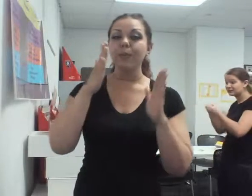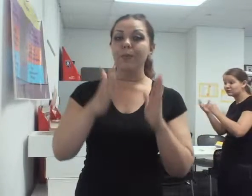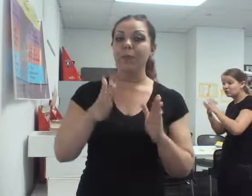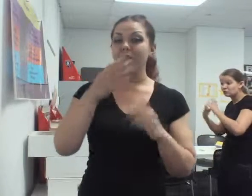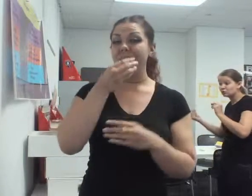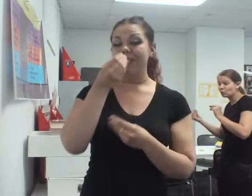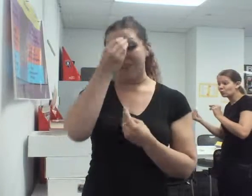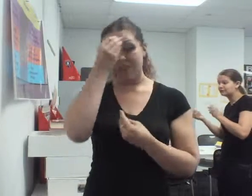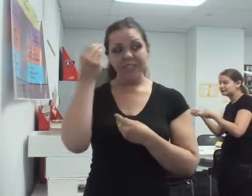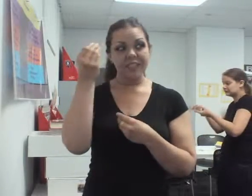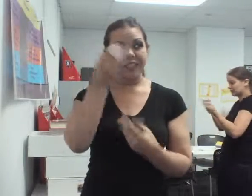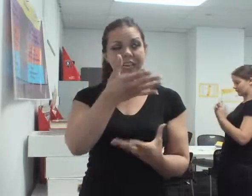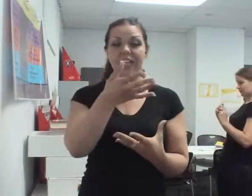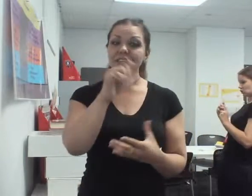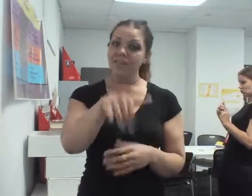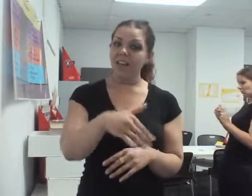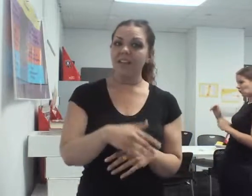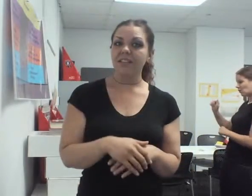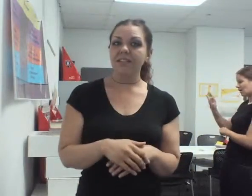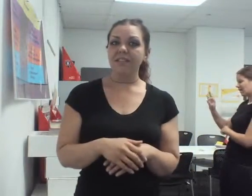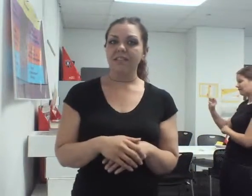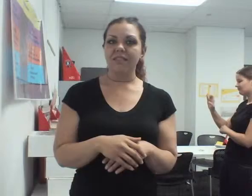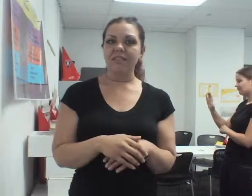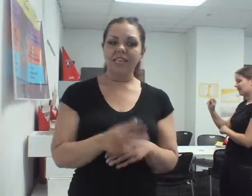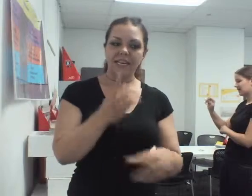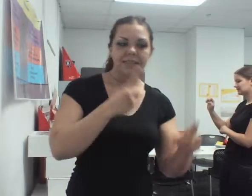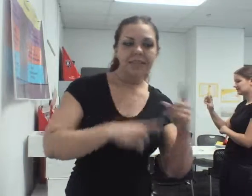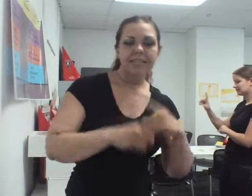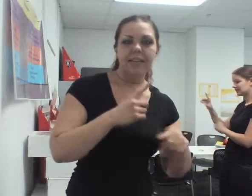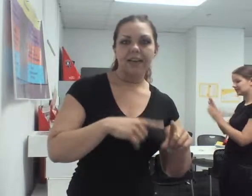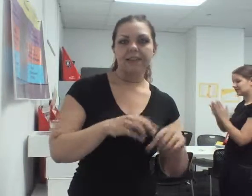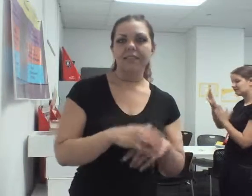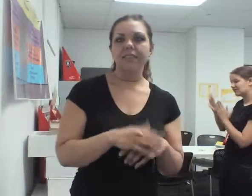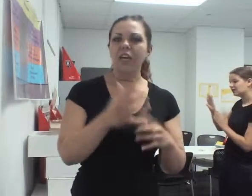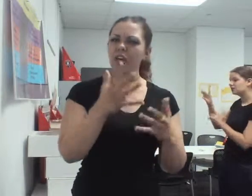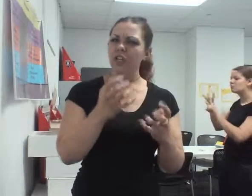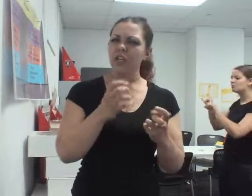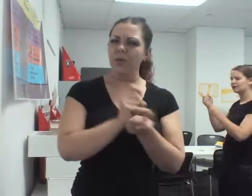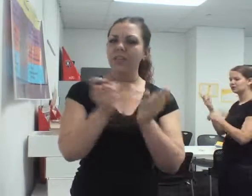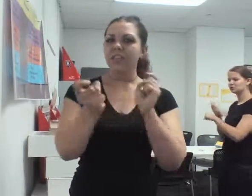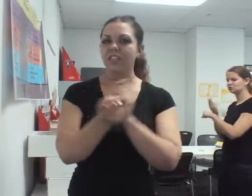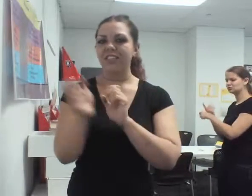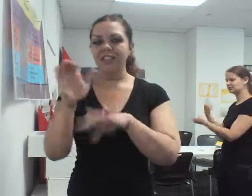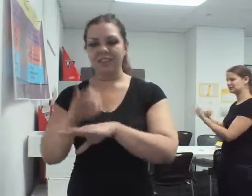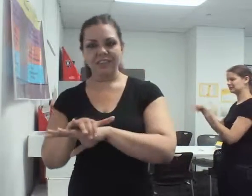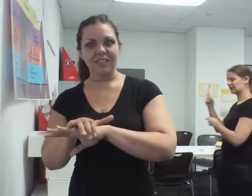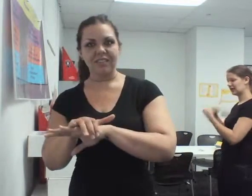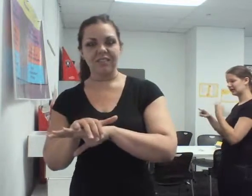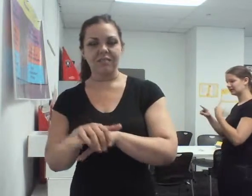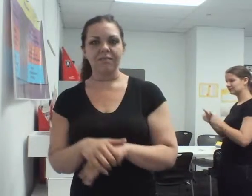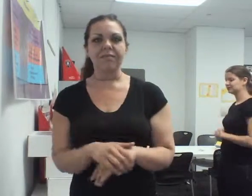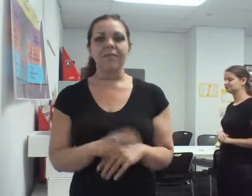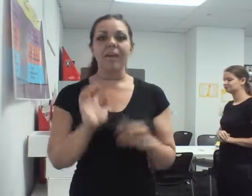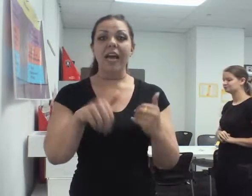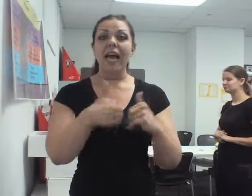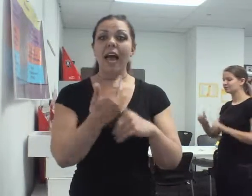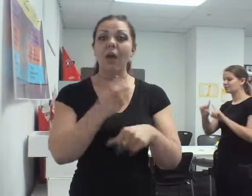development, only they're giving it to you in signs. How we make our audience or our person we're talking to, how we make